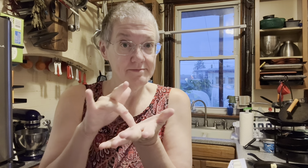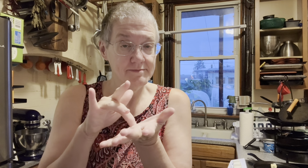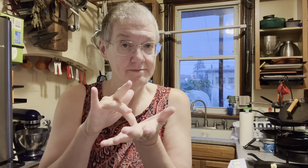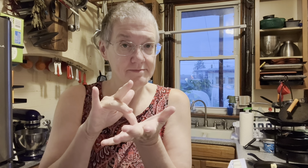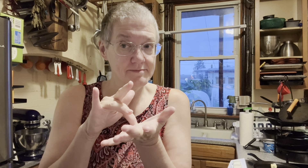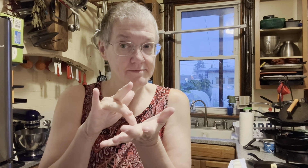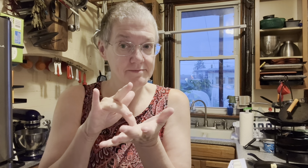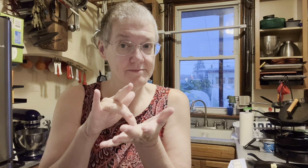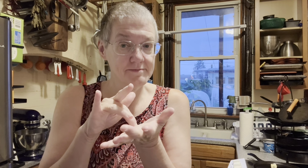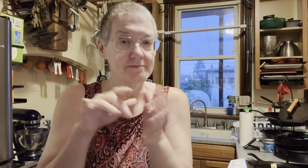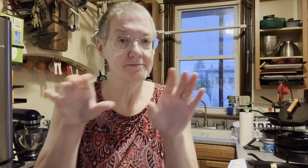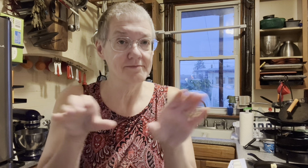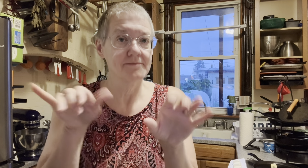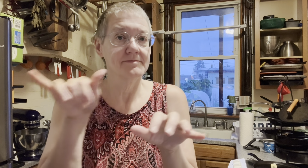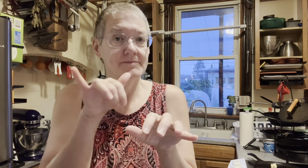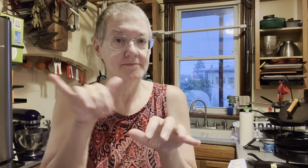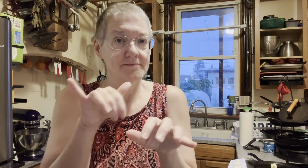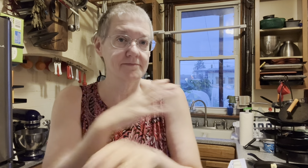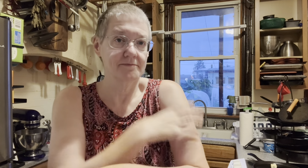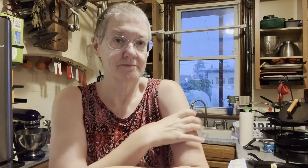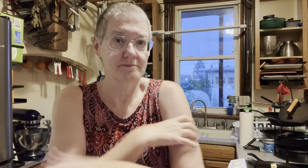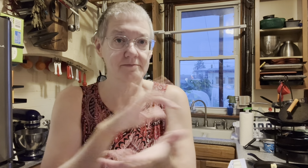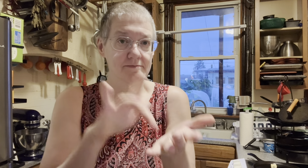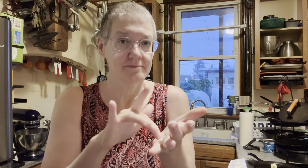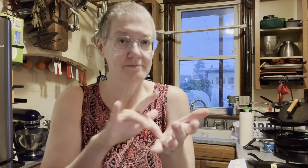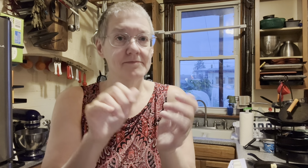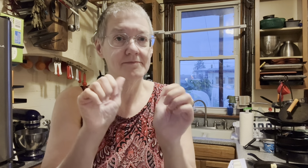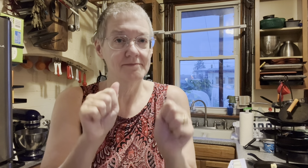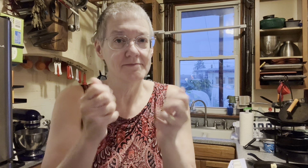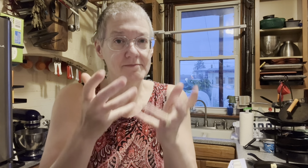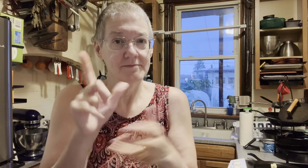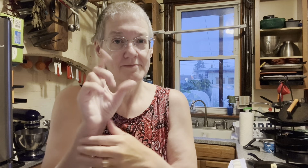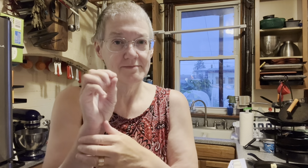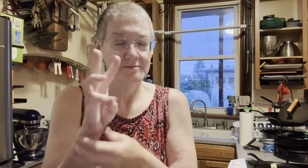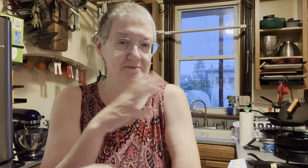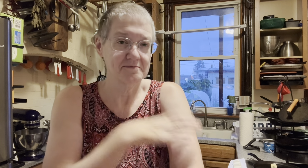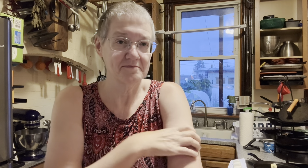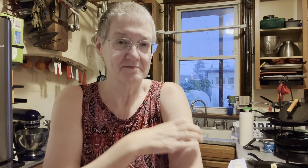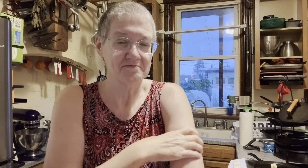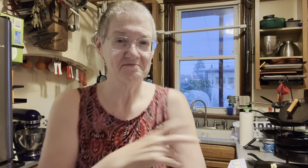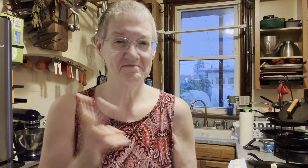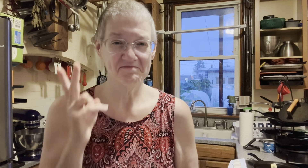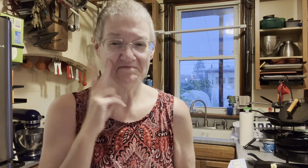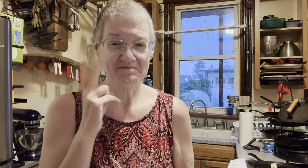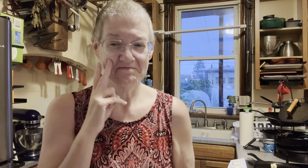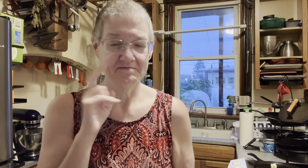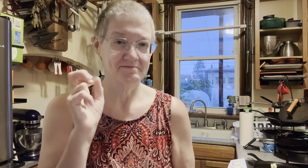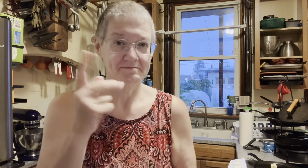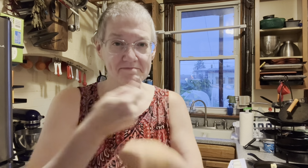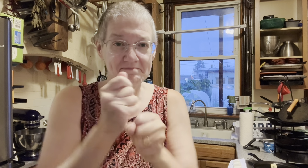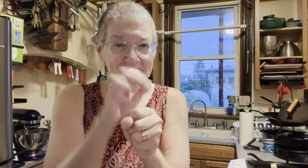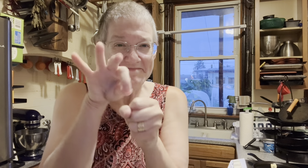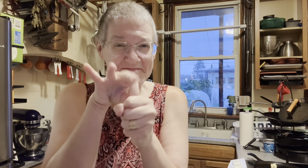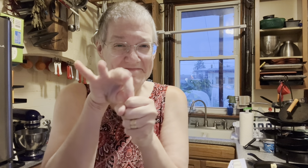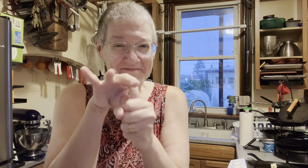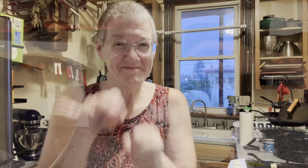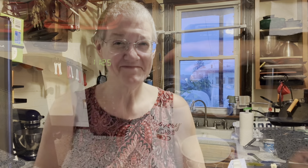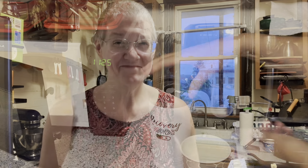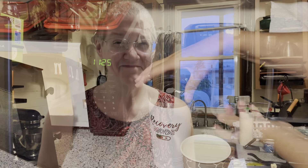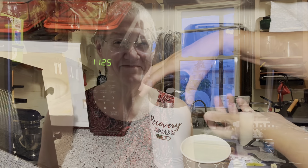One of his medicines, one of his anti-rejection medicines, can act like a blood pressure medicine, and it can cause low blood pressure. Okay,